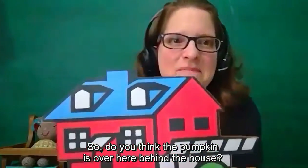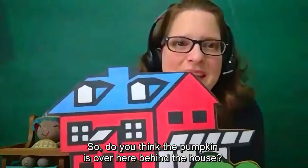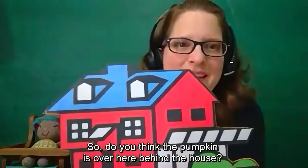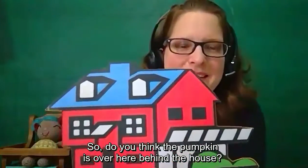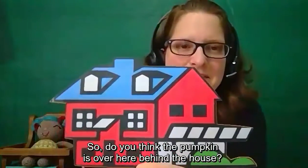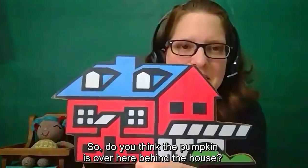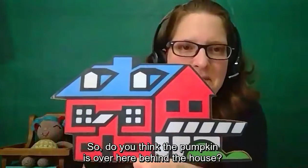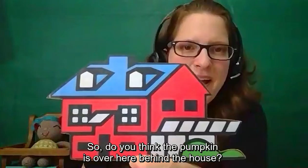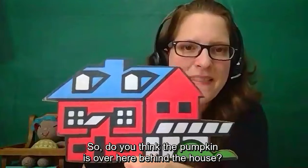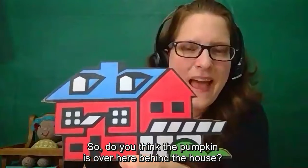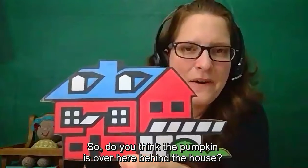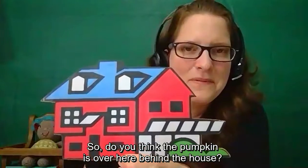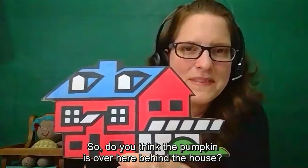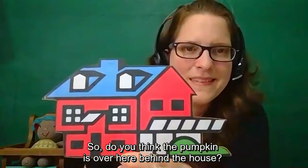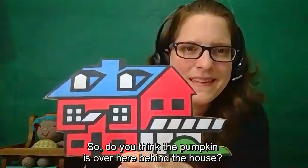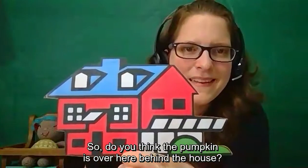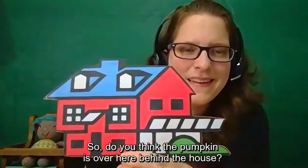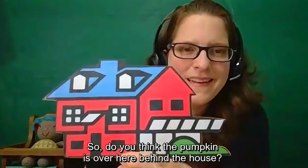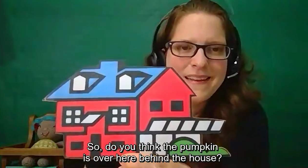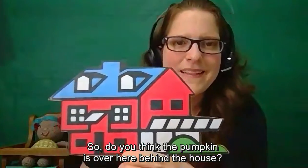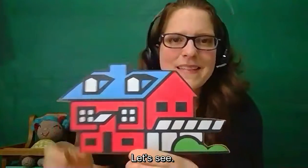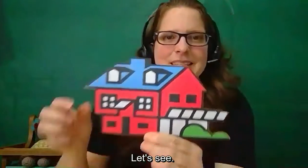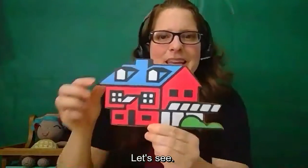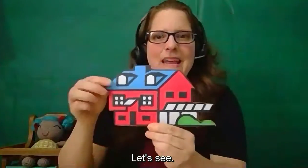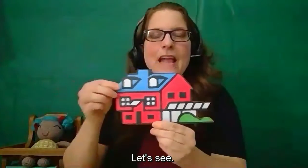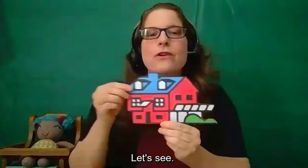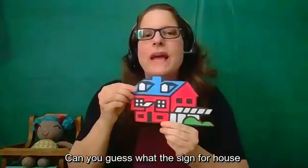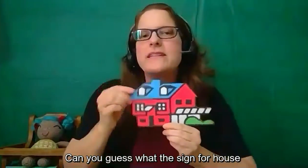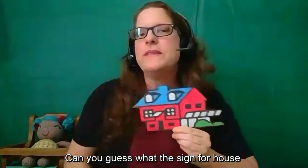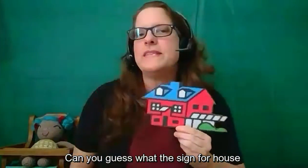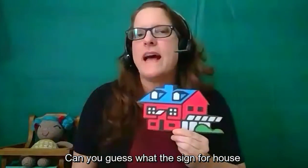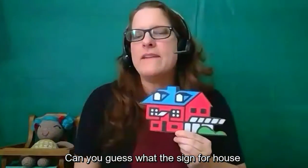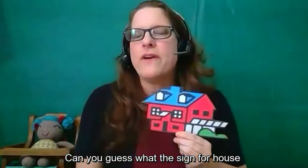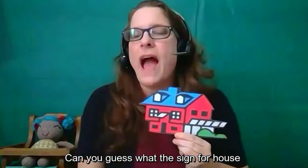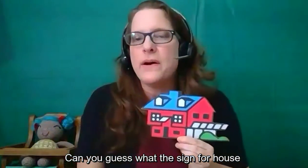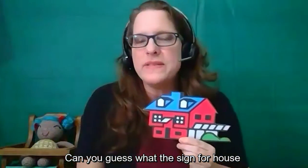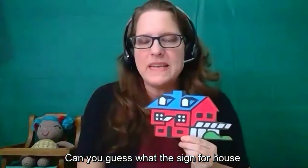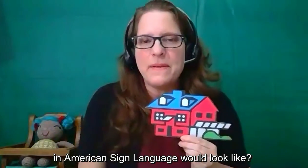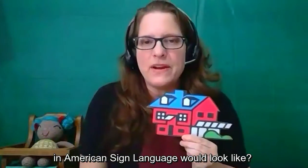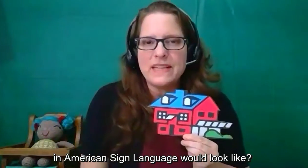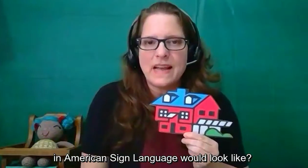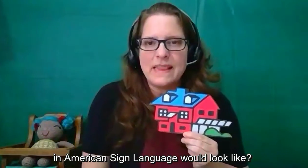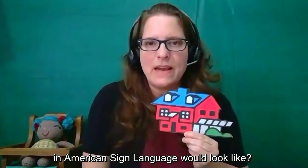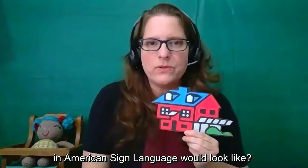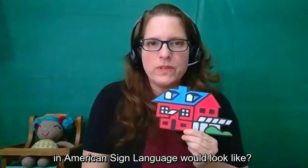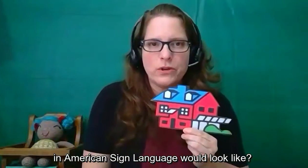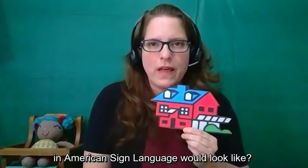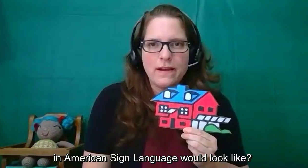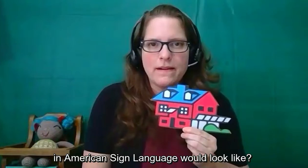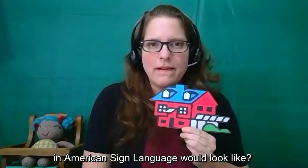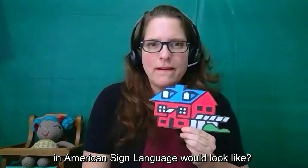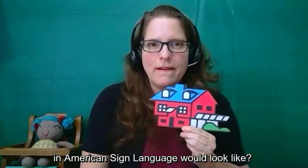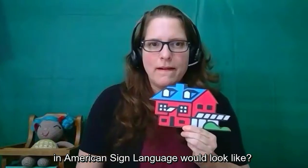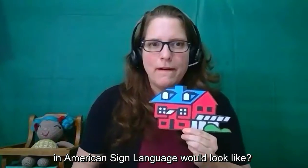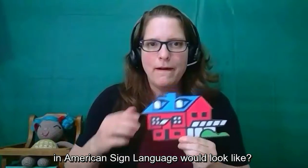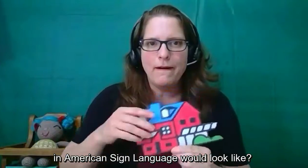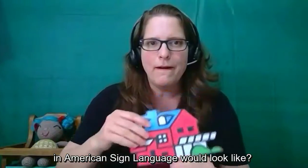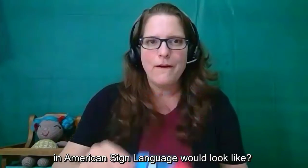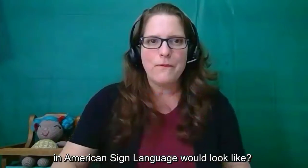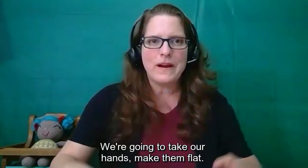pumpkin is over here behind the house? Let's see. Can you guess what the sign for house in American Sign Language would look like? We're going to